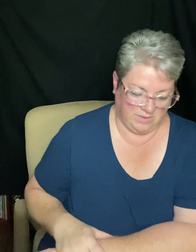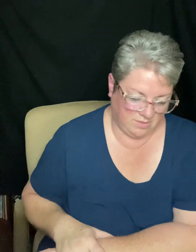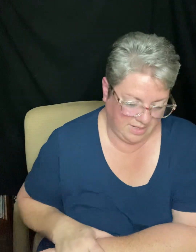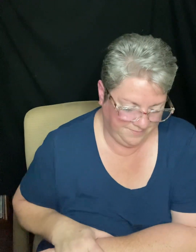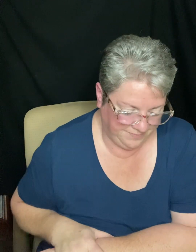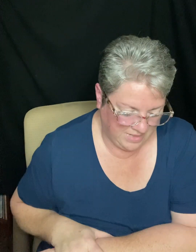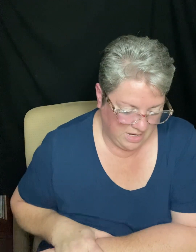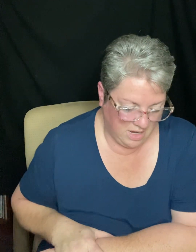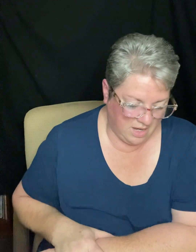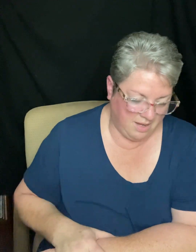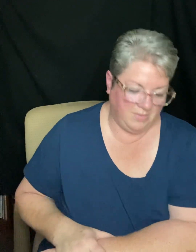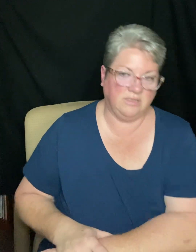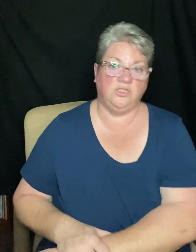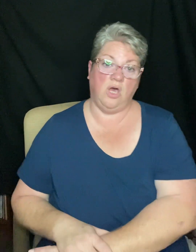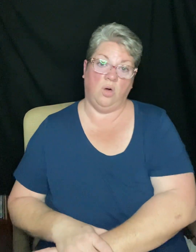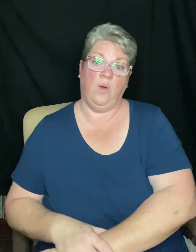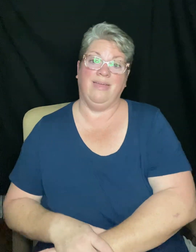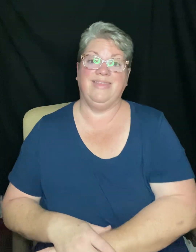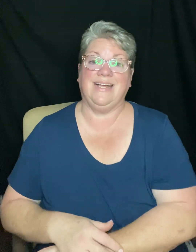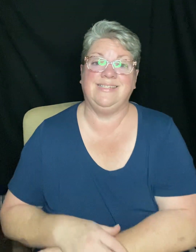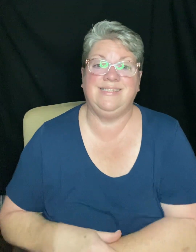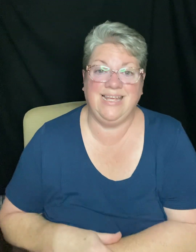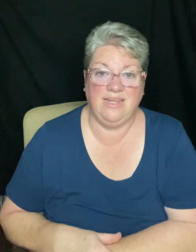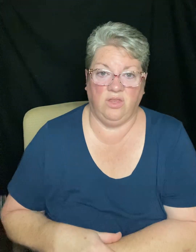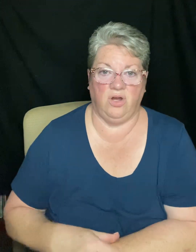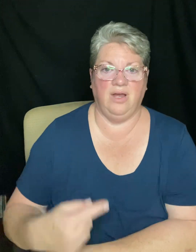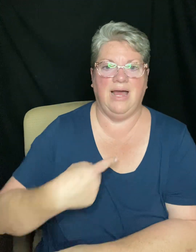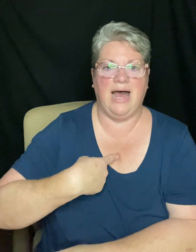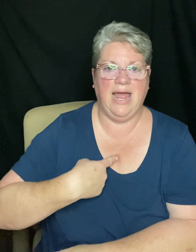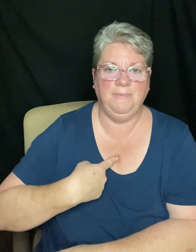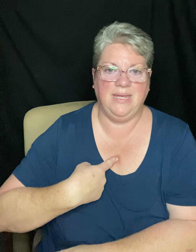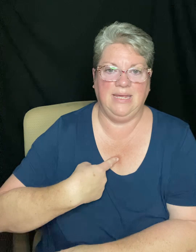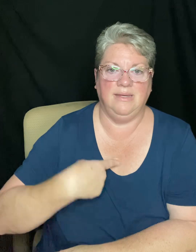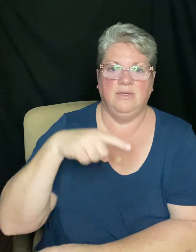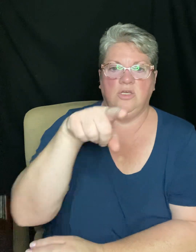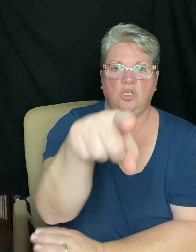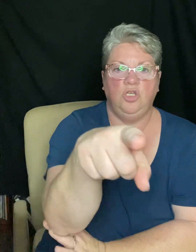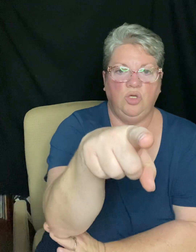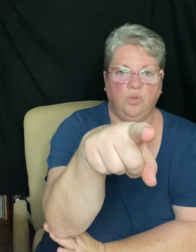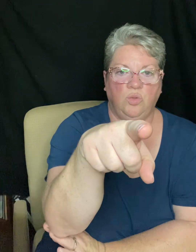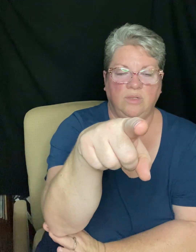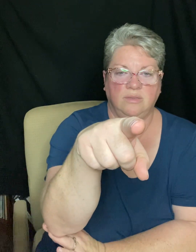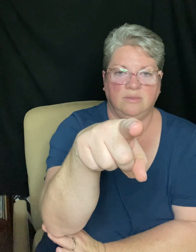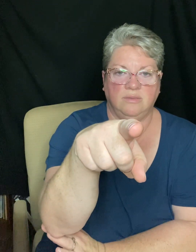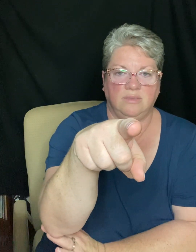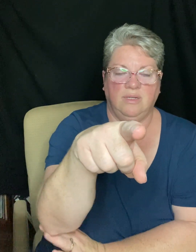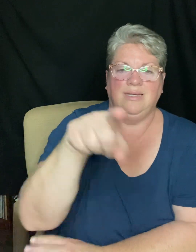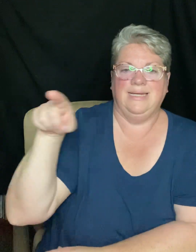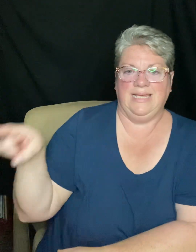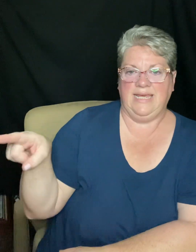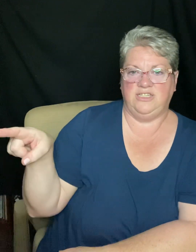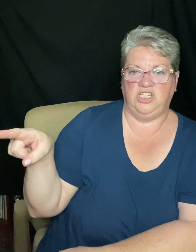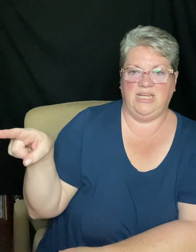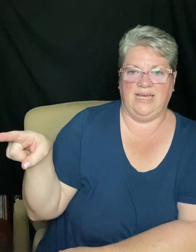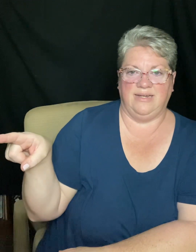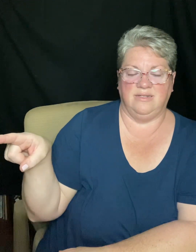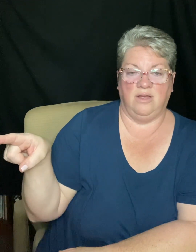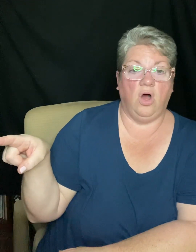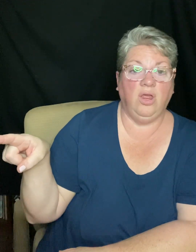Okay? So that's singular. I, me, you, he, she, it. All of it's